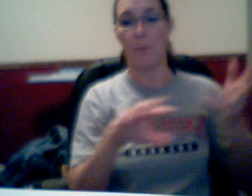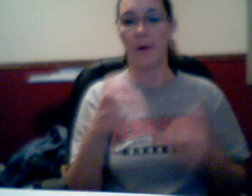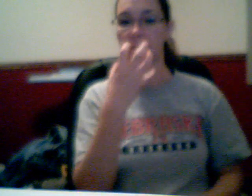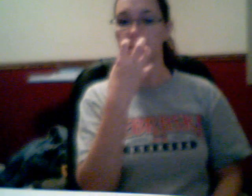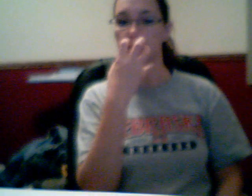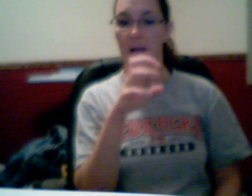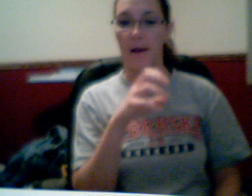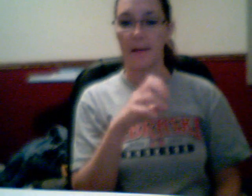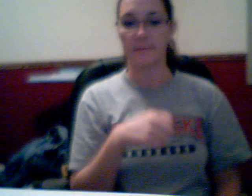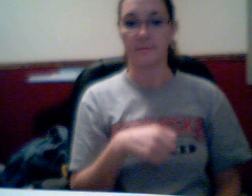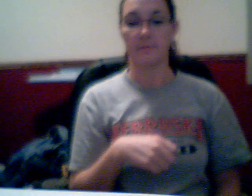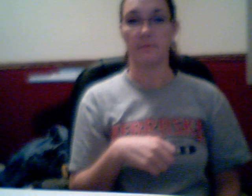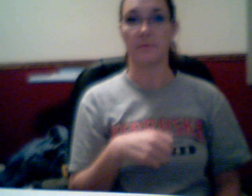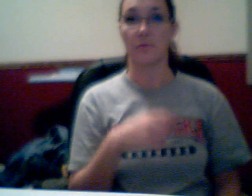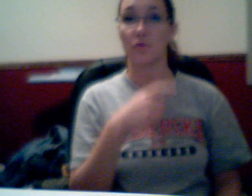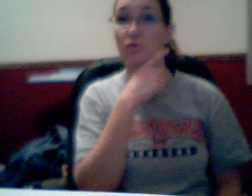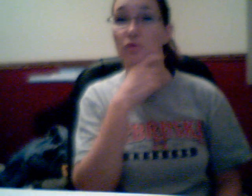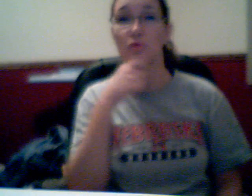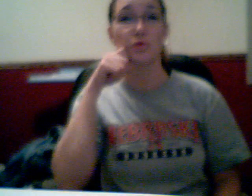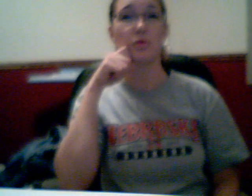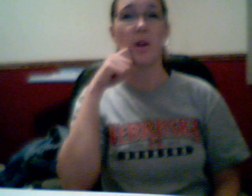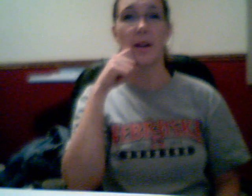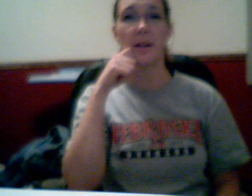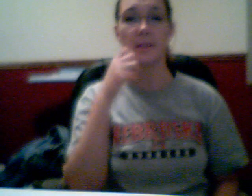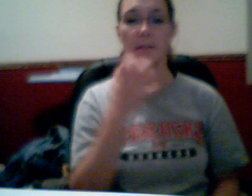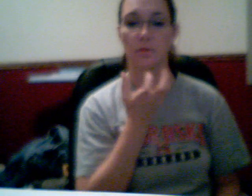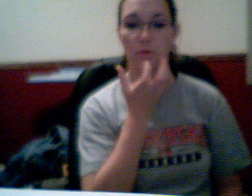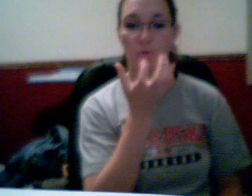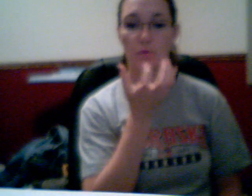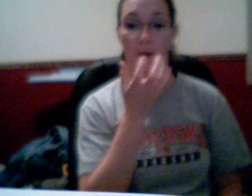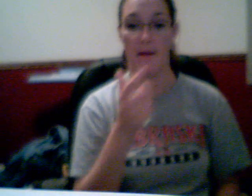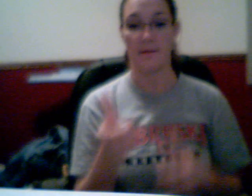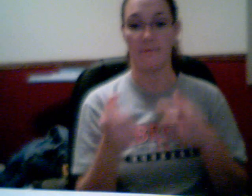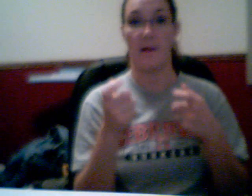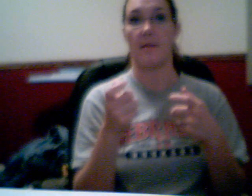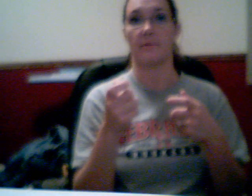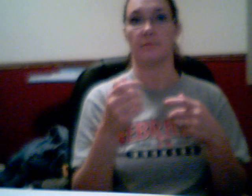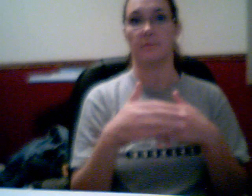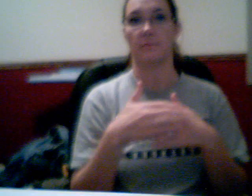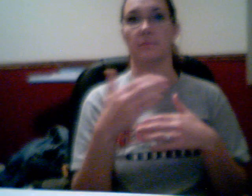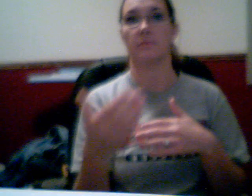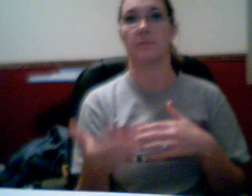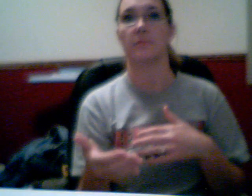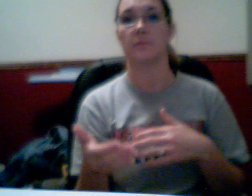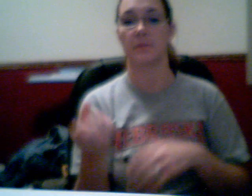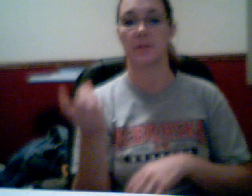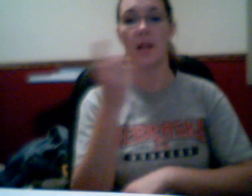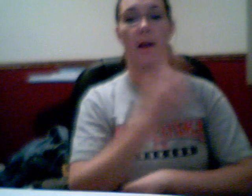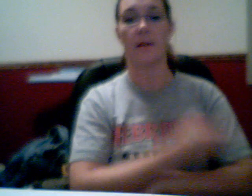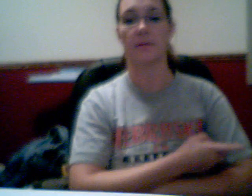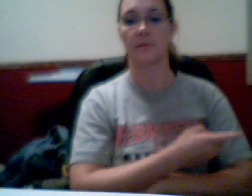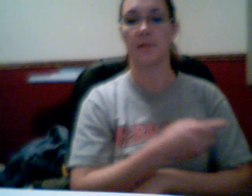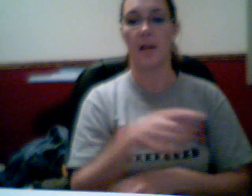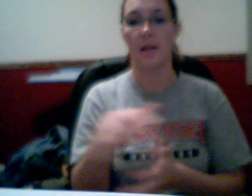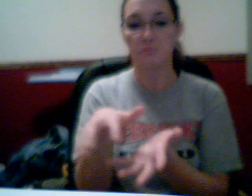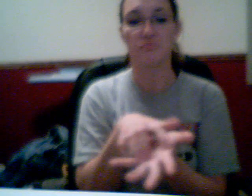haycock. Then Pa pitched more hay in from the other side. Under her feet the hay climbed higher,